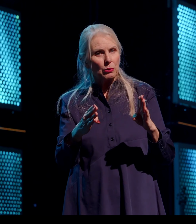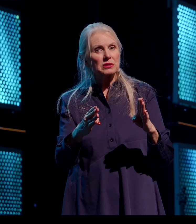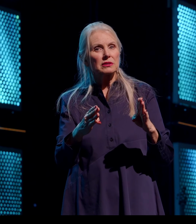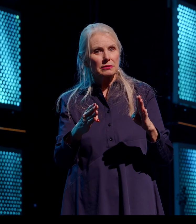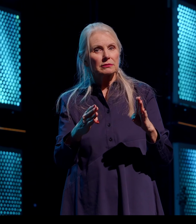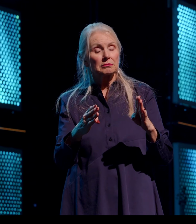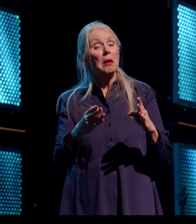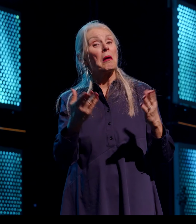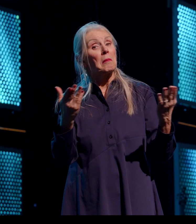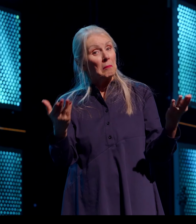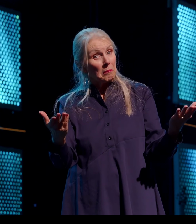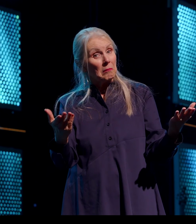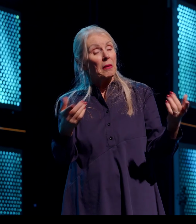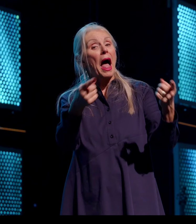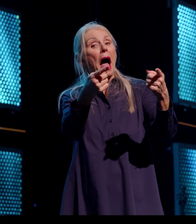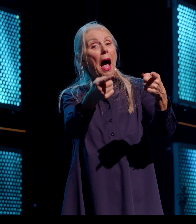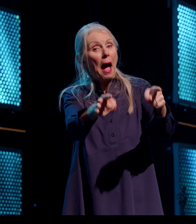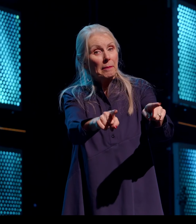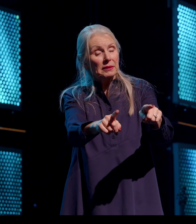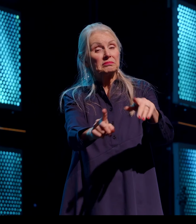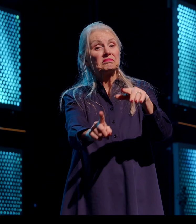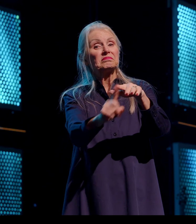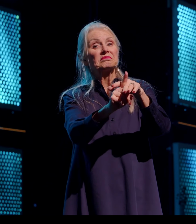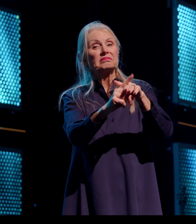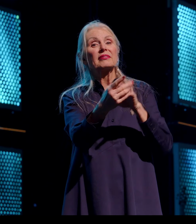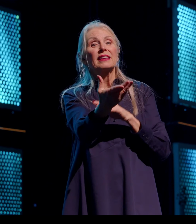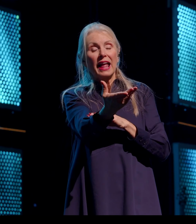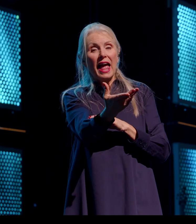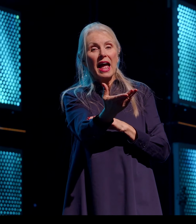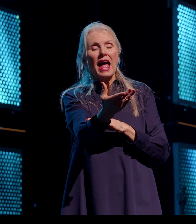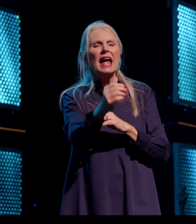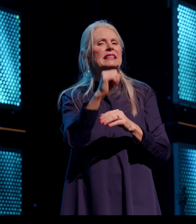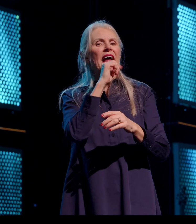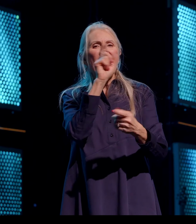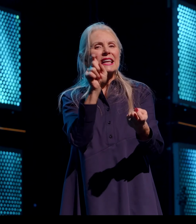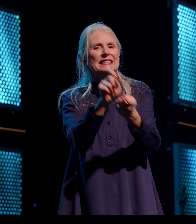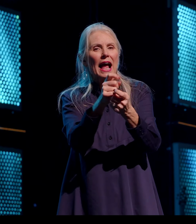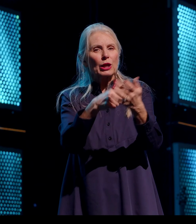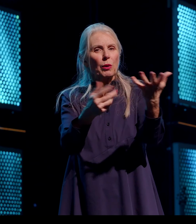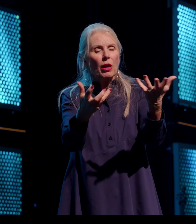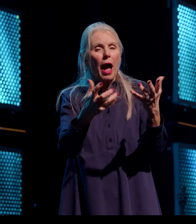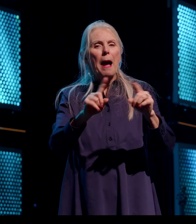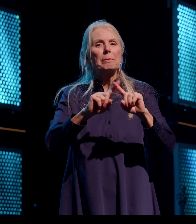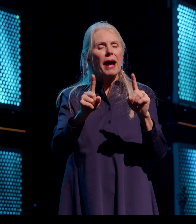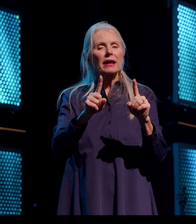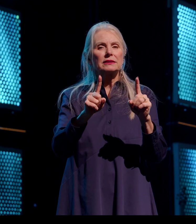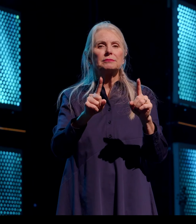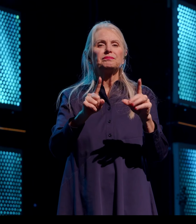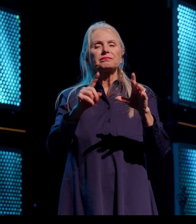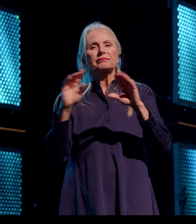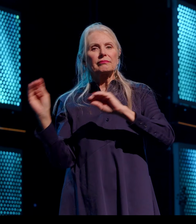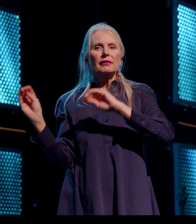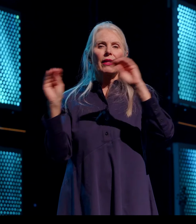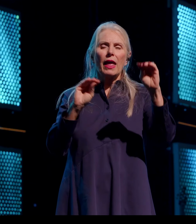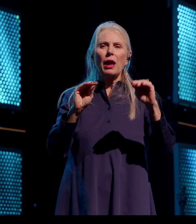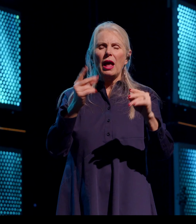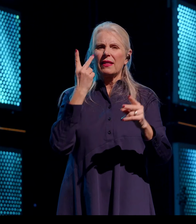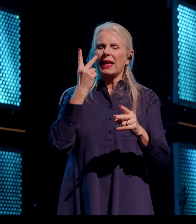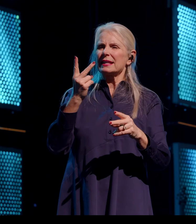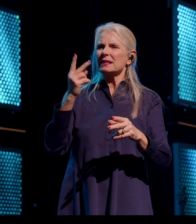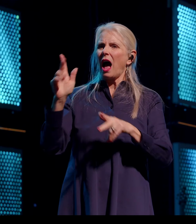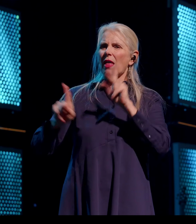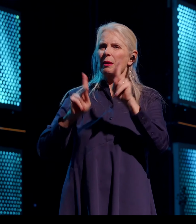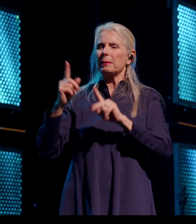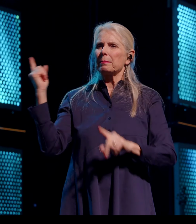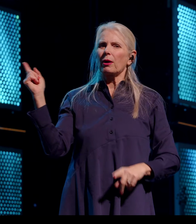my mother-in-law's land, just so you know. And as they were unloading, they saw a woman walk by, or some people walk by, and Phil and said, "Hey,